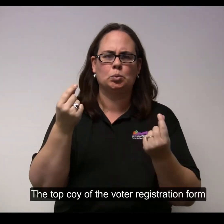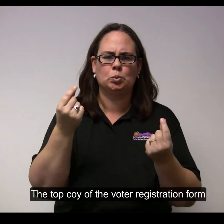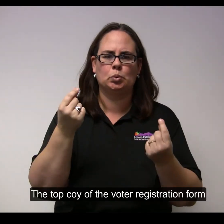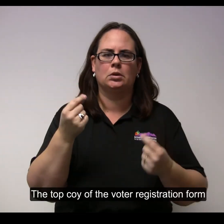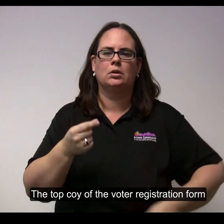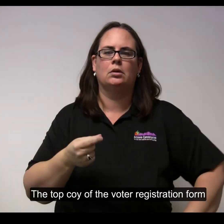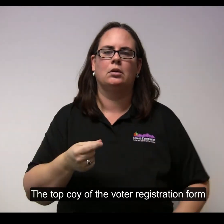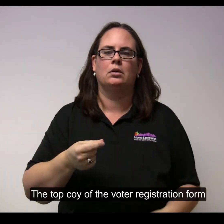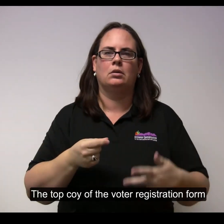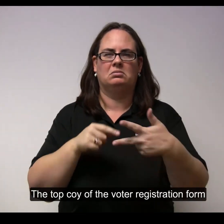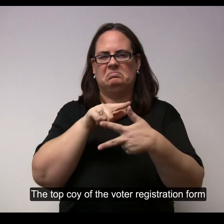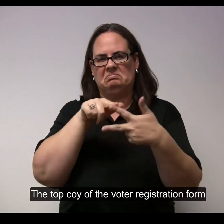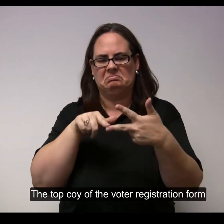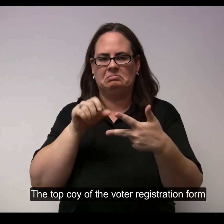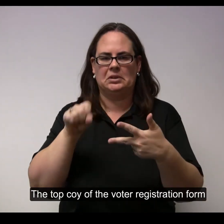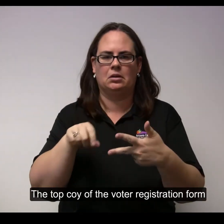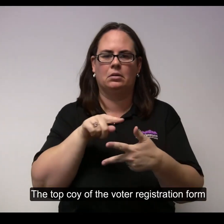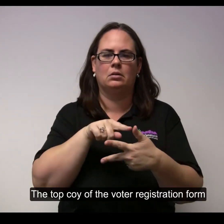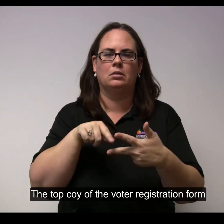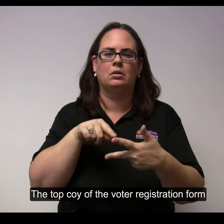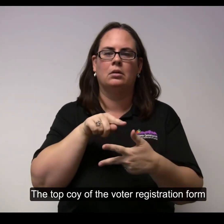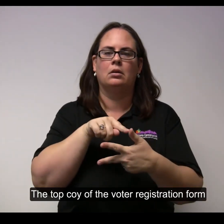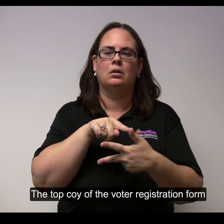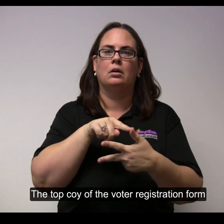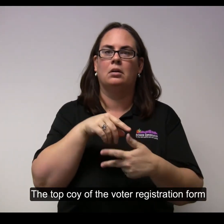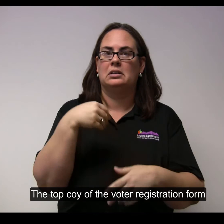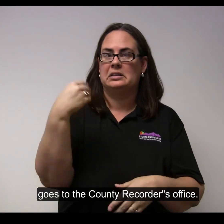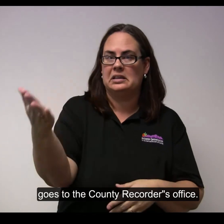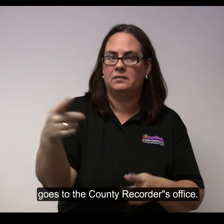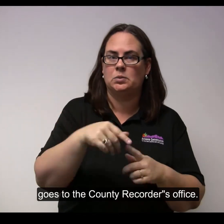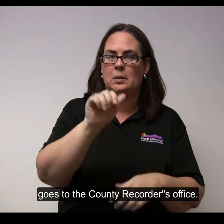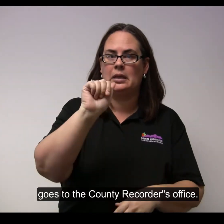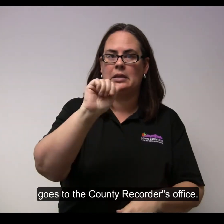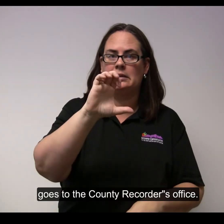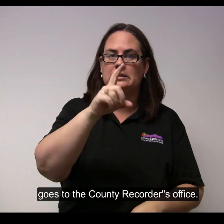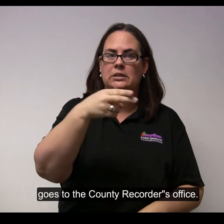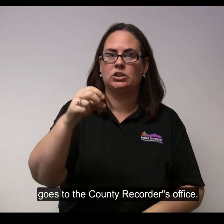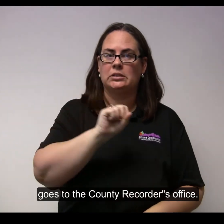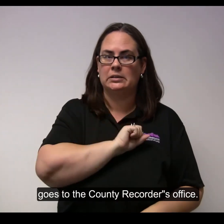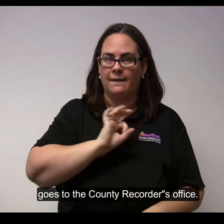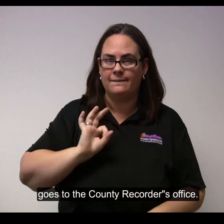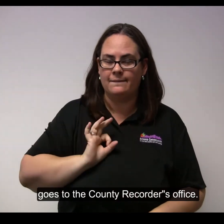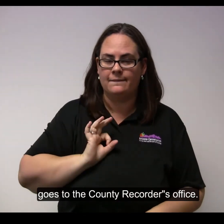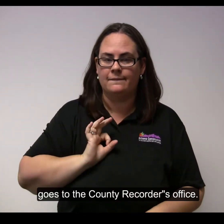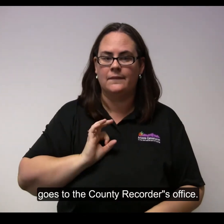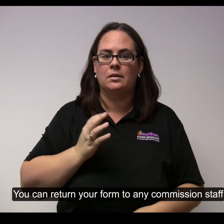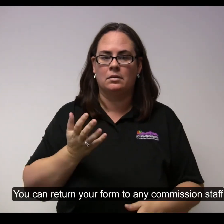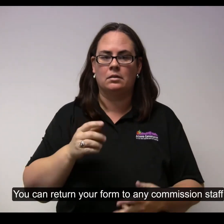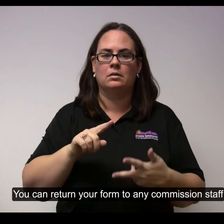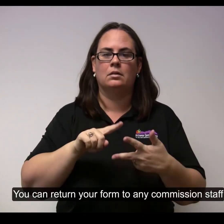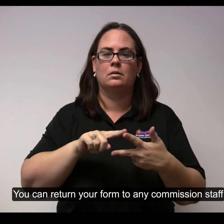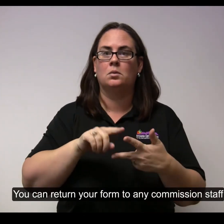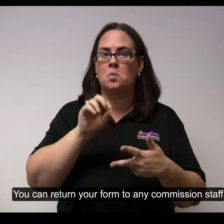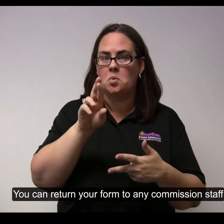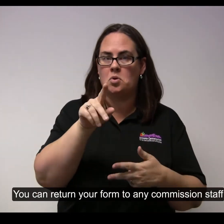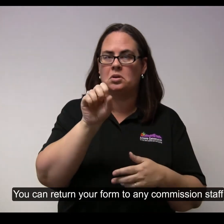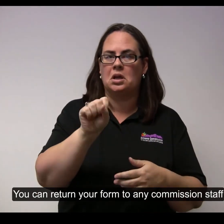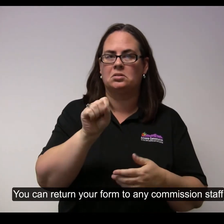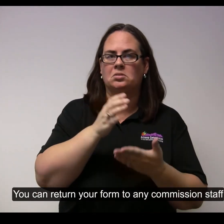The top copy of the voter registration form goes to the county recorder's office. You can return your form to